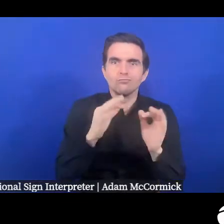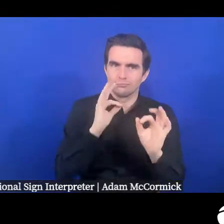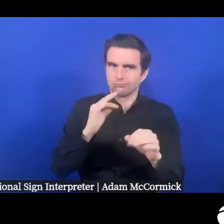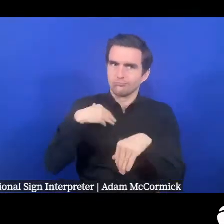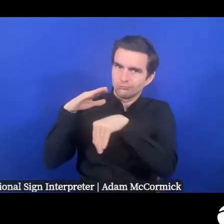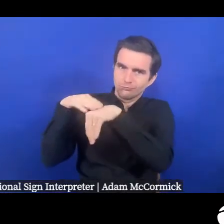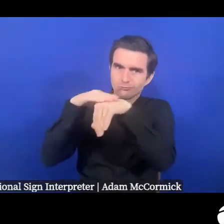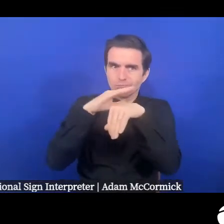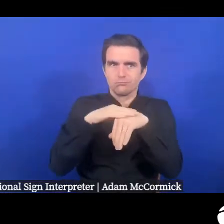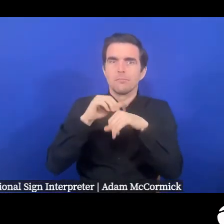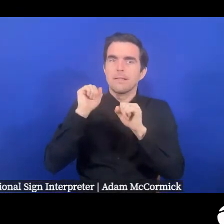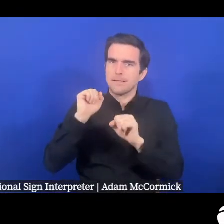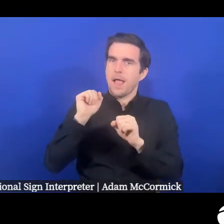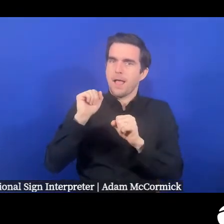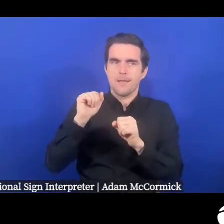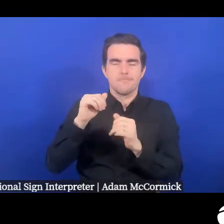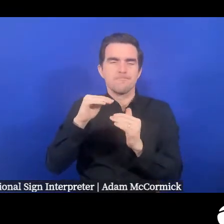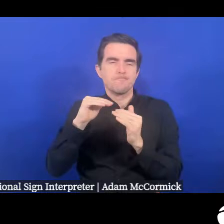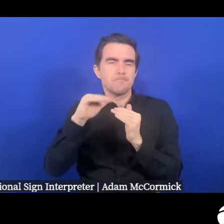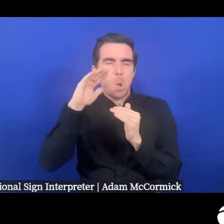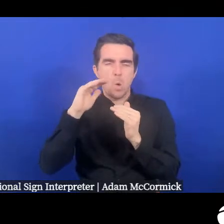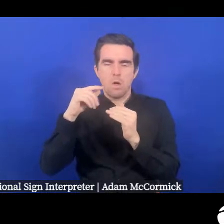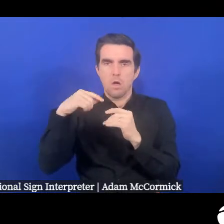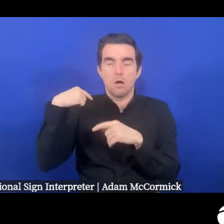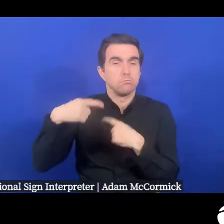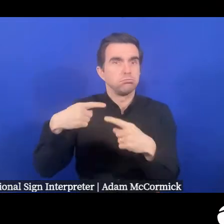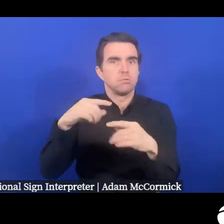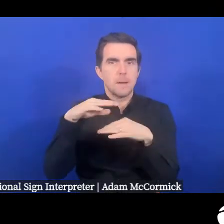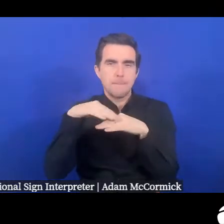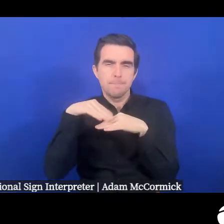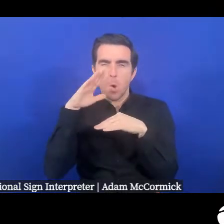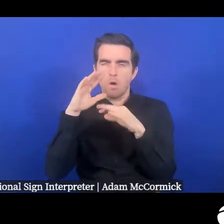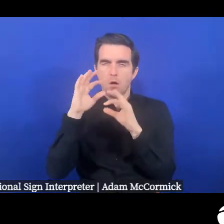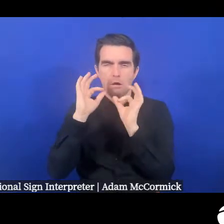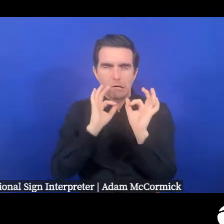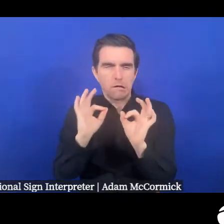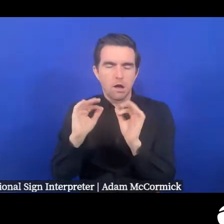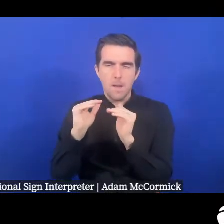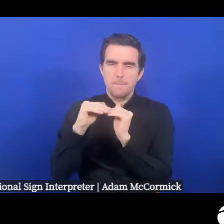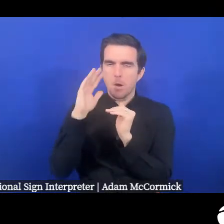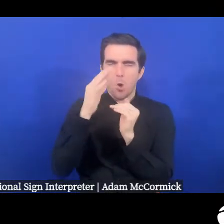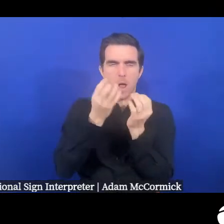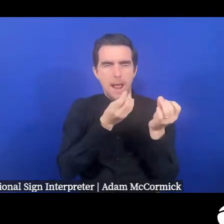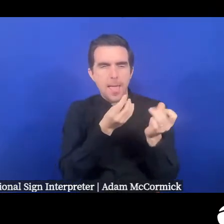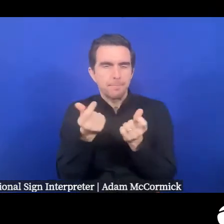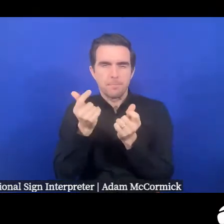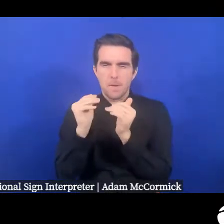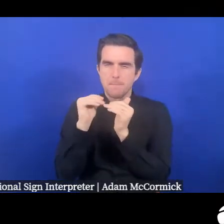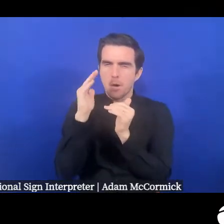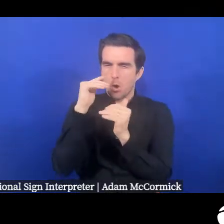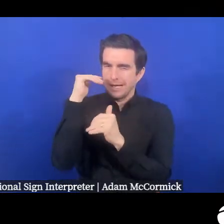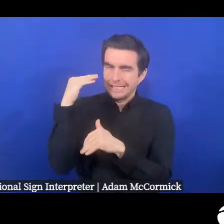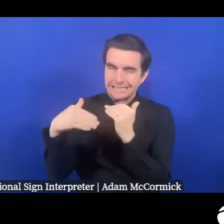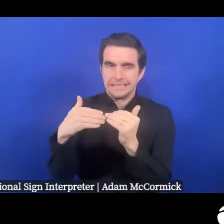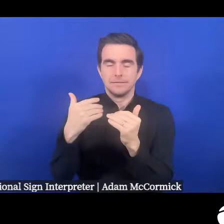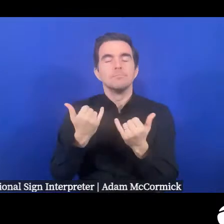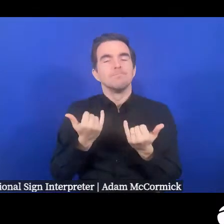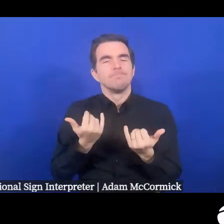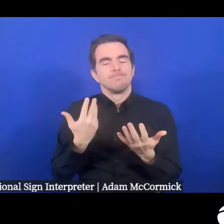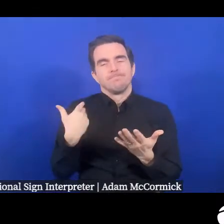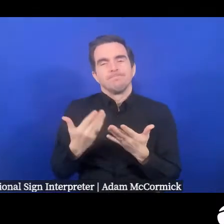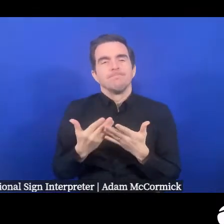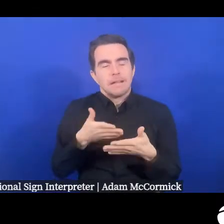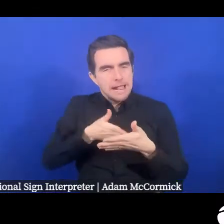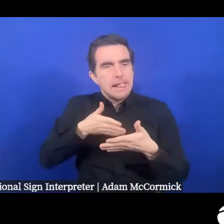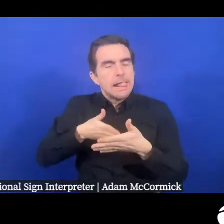Data collecting, data tracking, and for that we need to do partnership. We need to talk with other entities, not